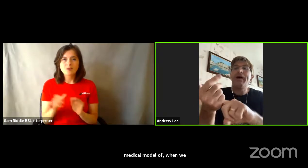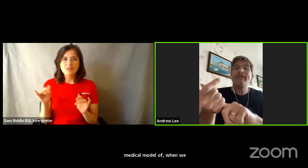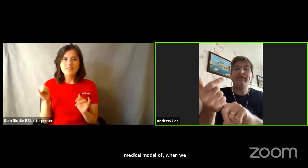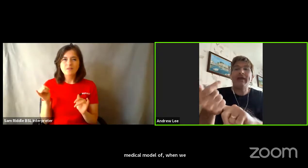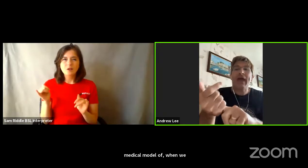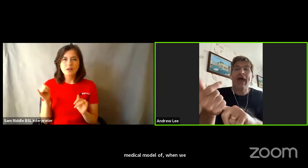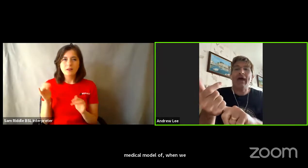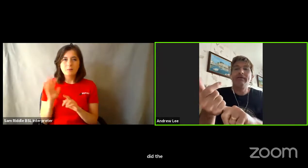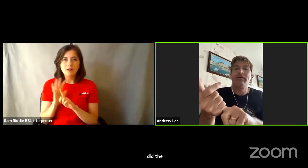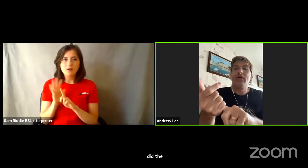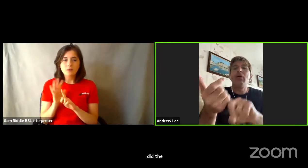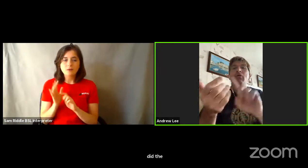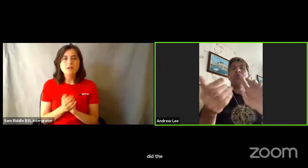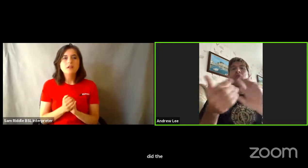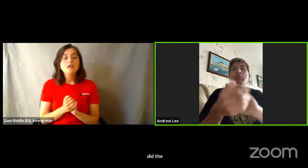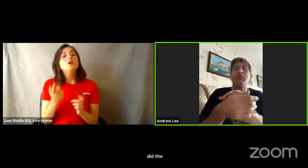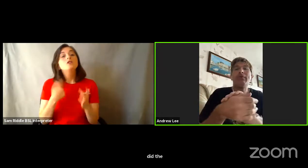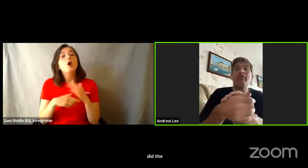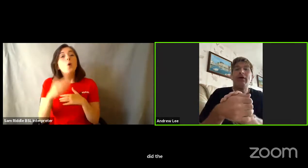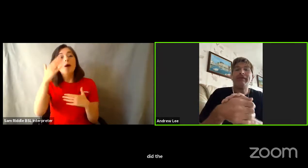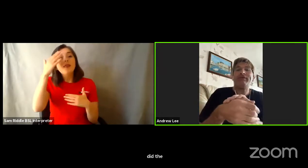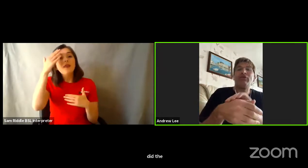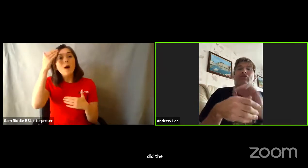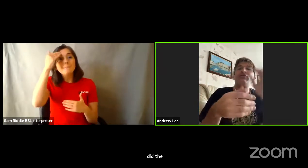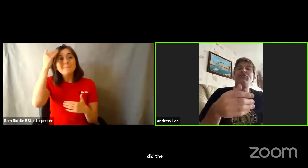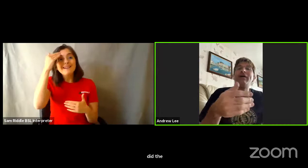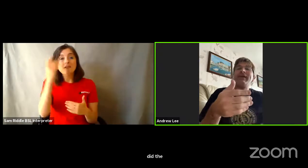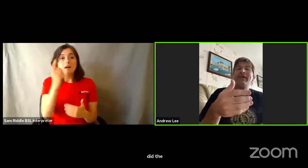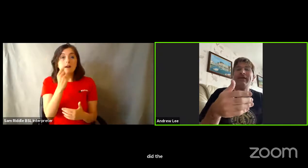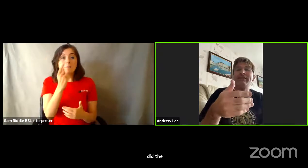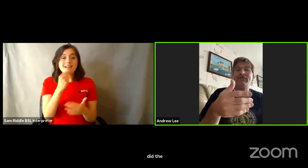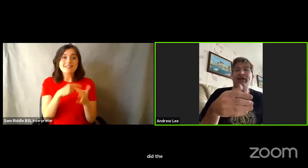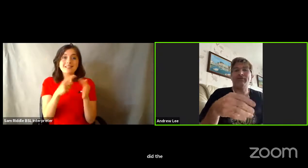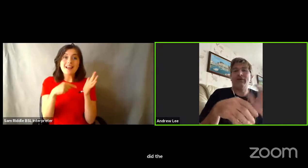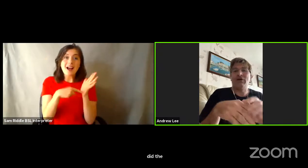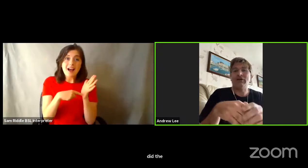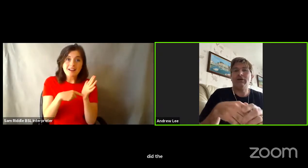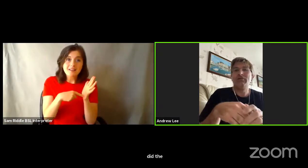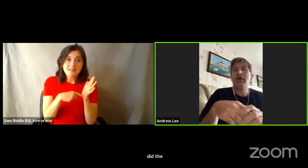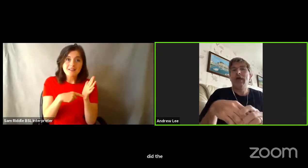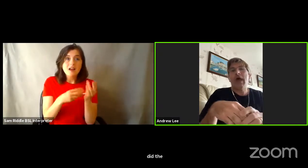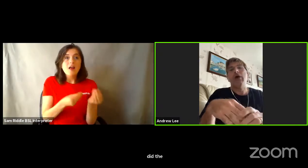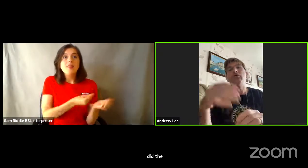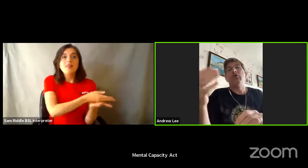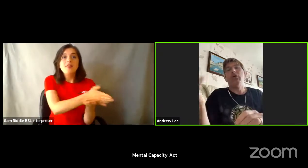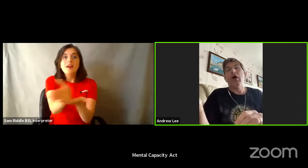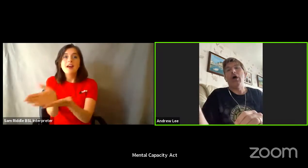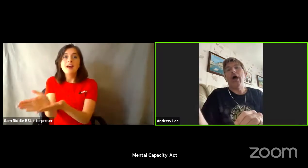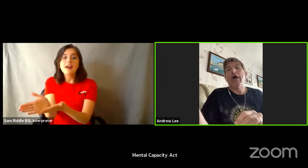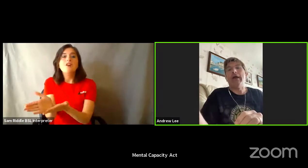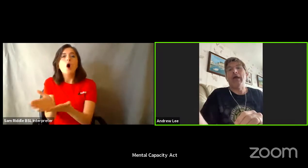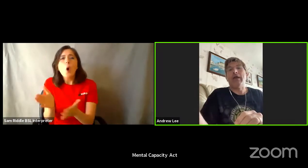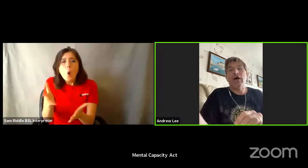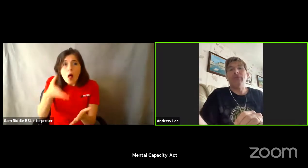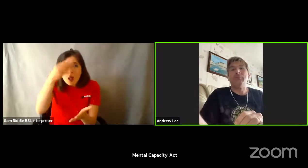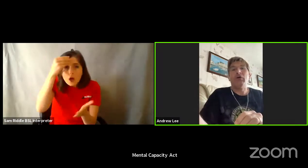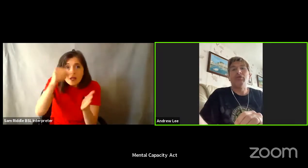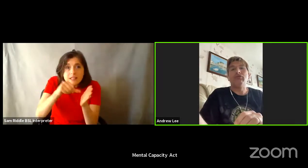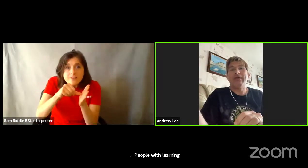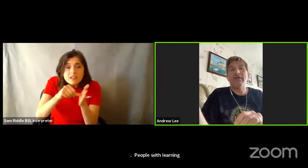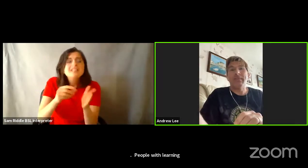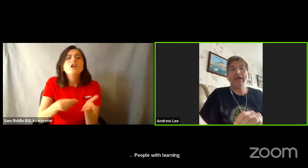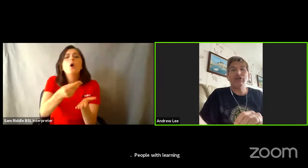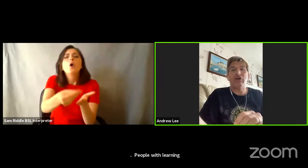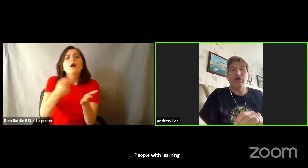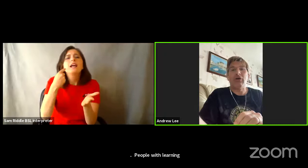Mental Capacity Act. People with learning difficulties read the Easy Read version, and our